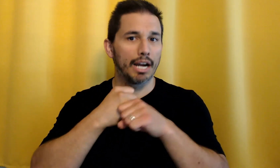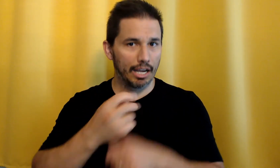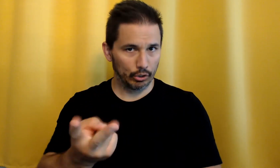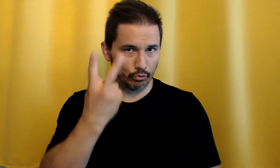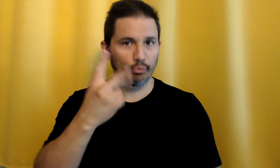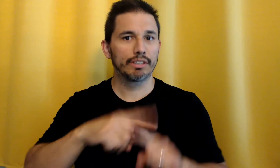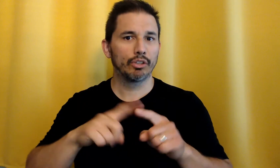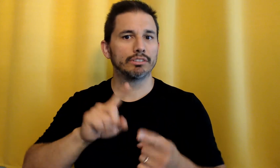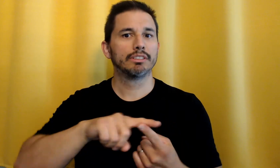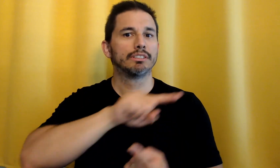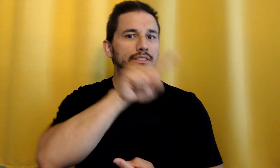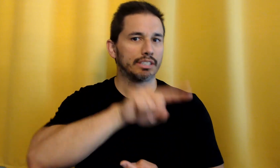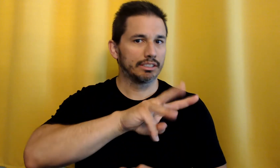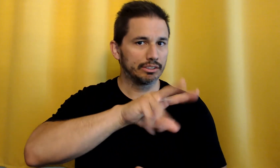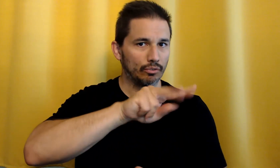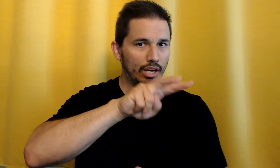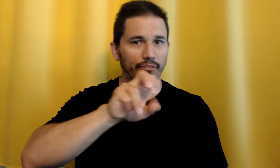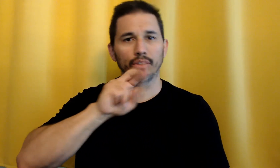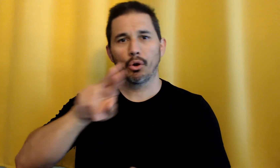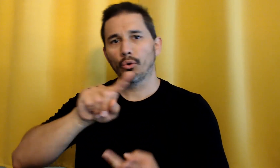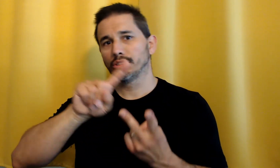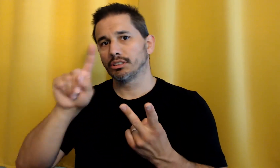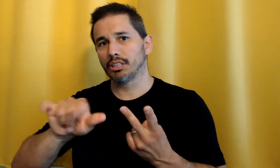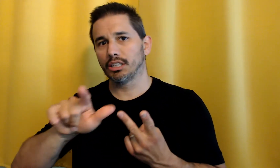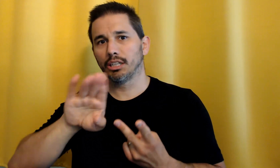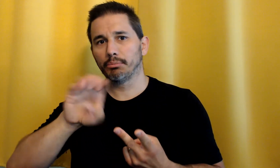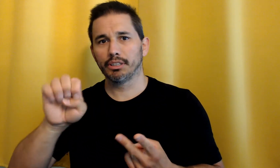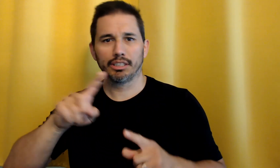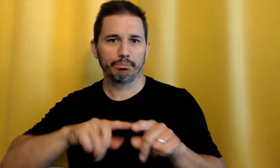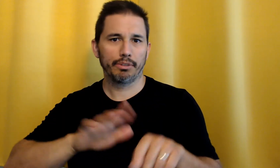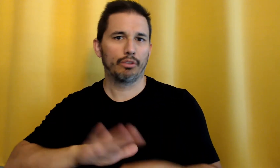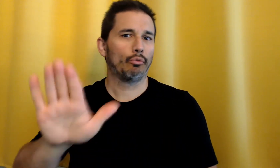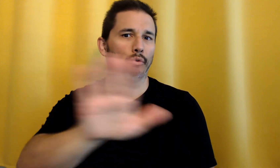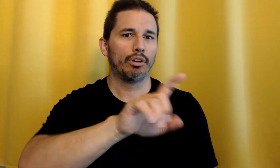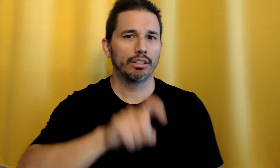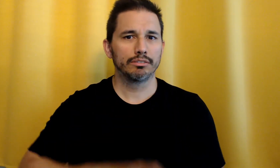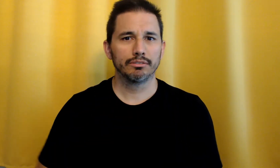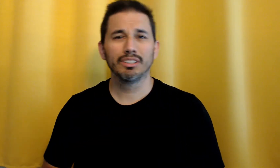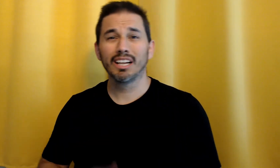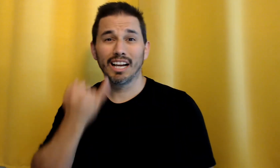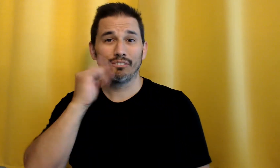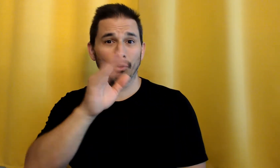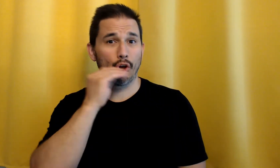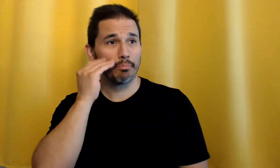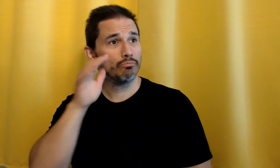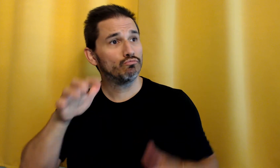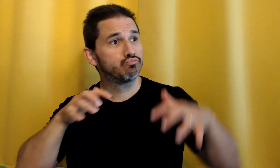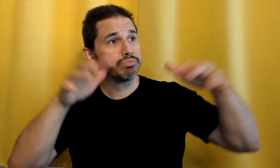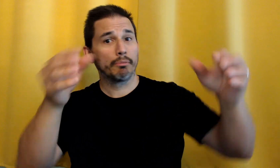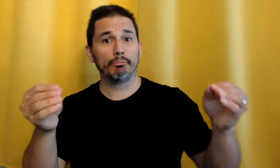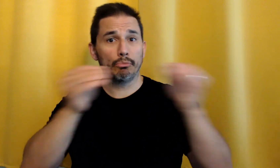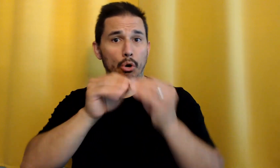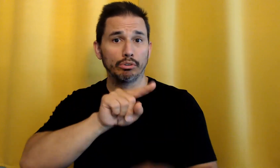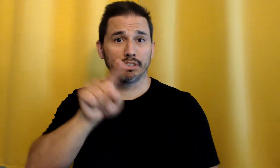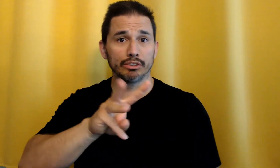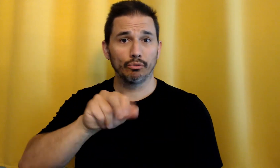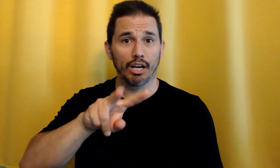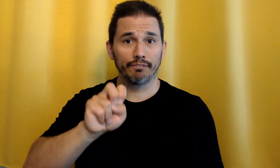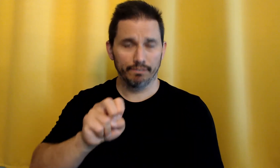Schlage makes two different options, either the Z-wave or the Zigbee varieties, depending on what your needs are. If your home is predominantly